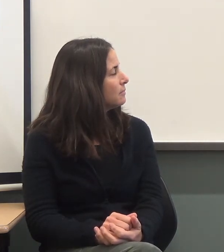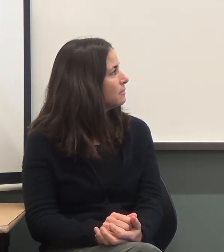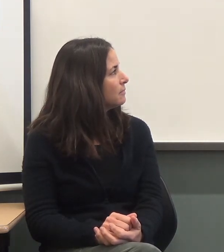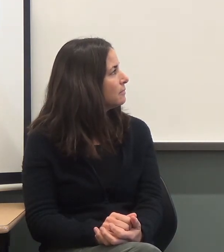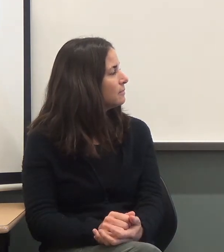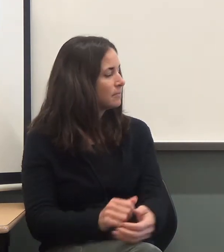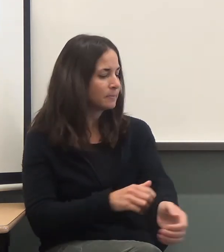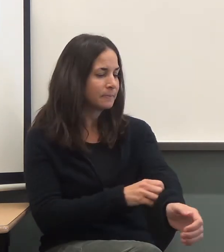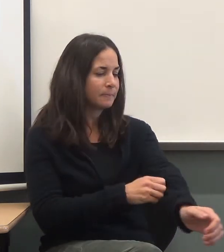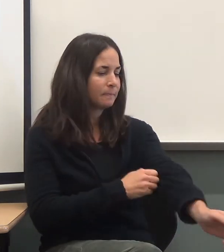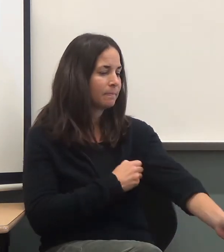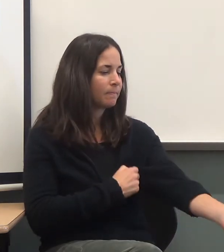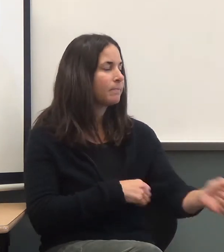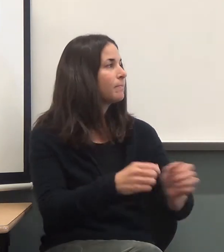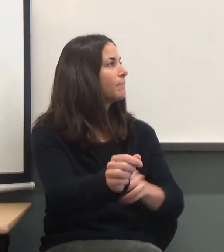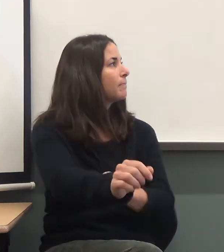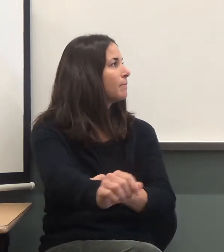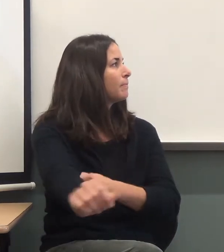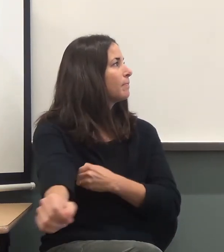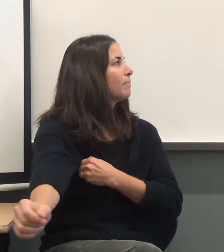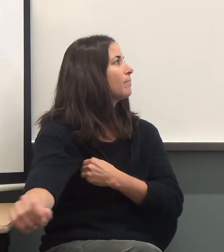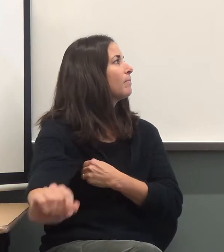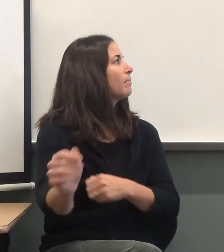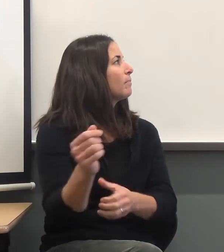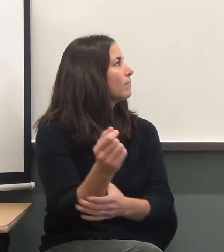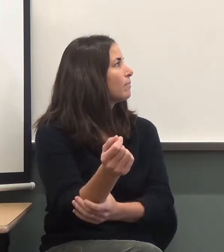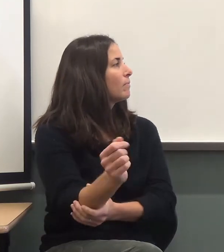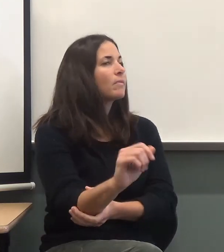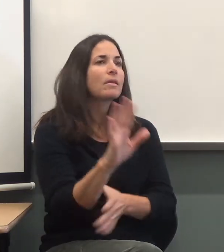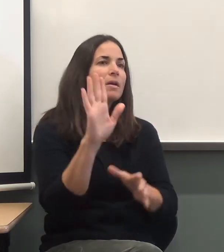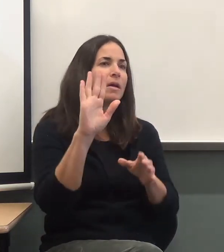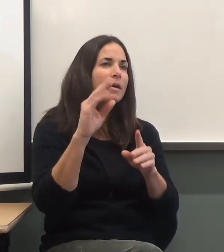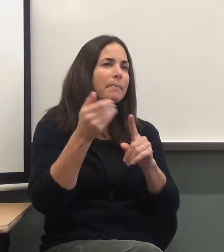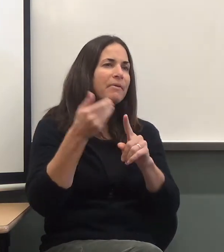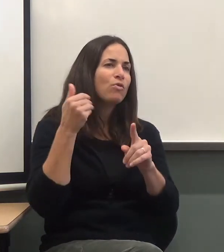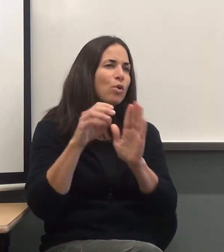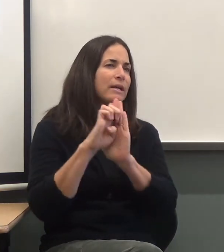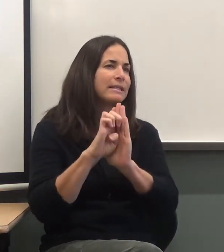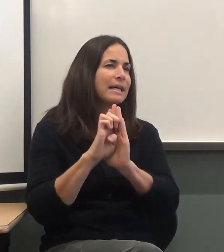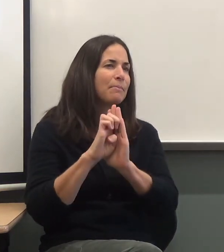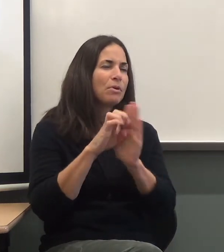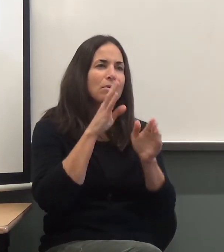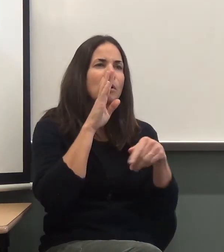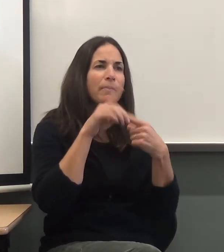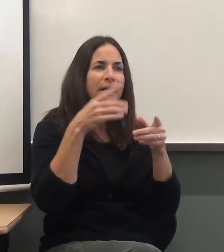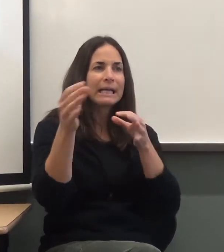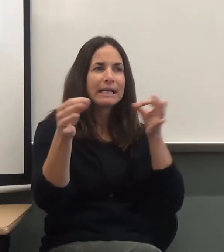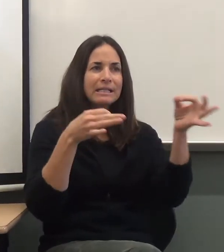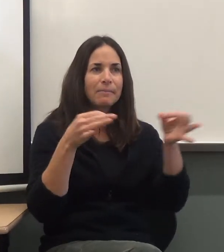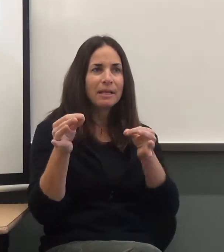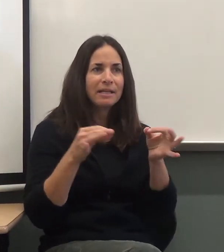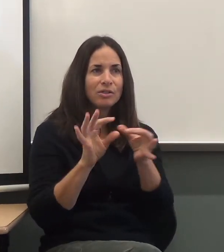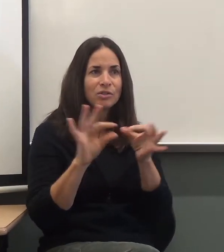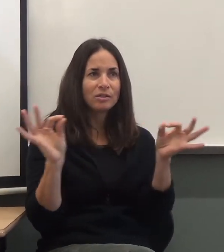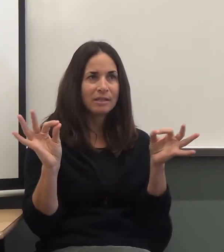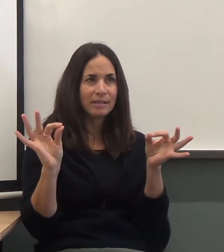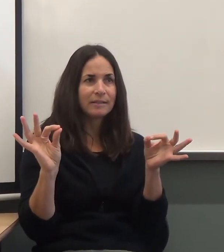But before we do, let's talk about our explanation sentences. So once we have our second sentence, the example sentence,